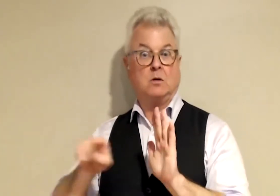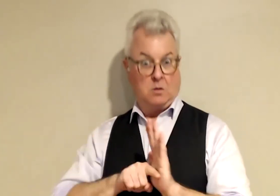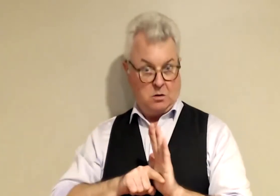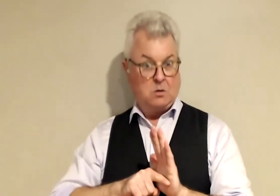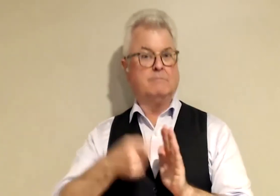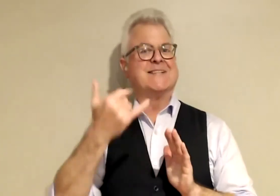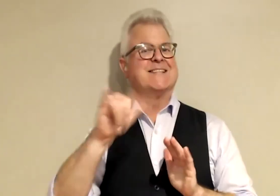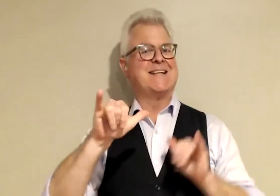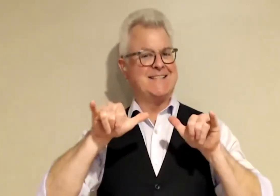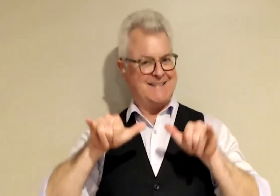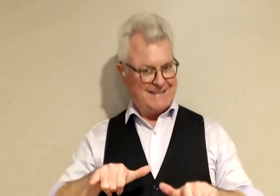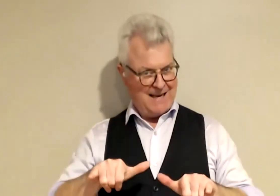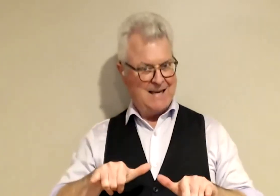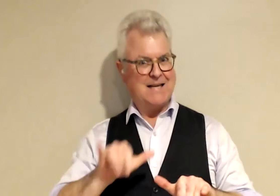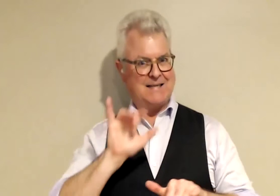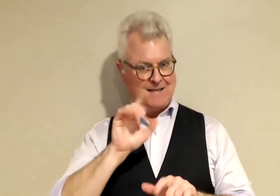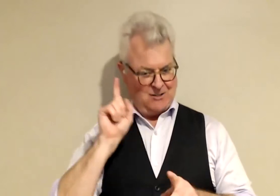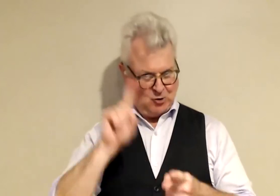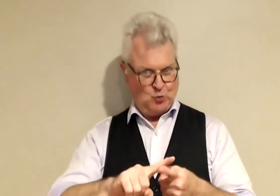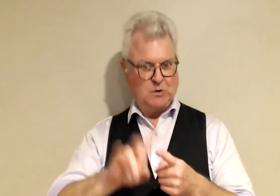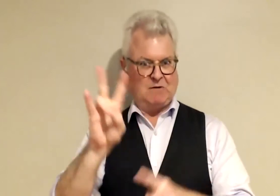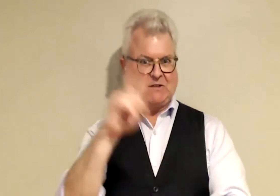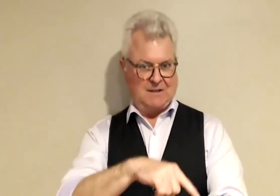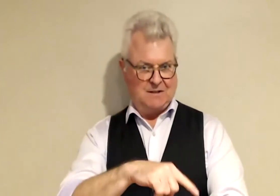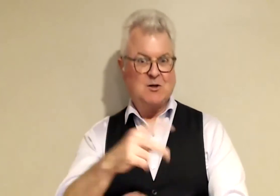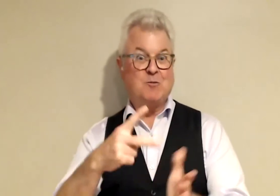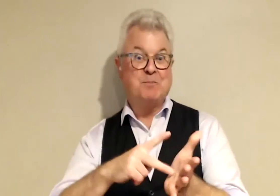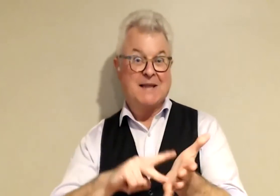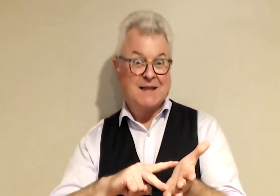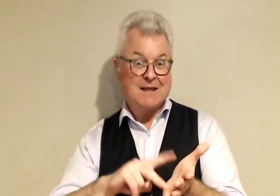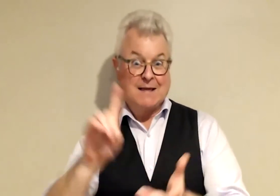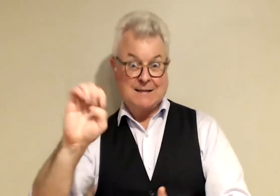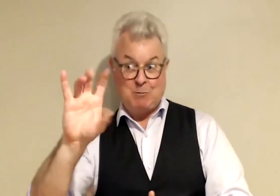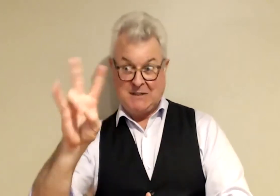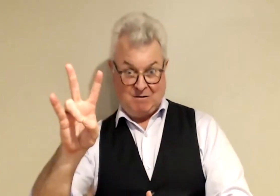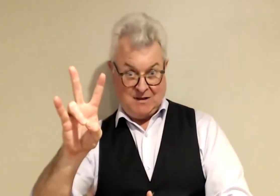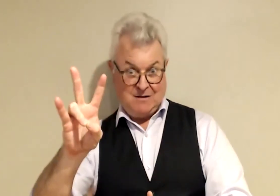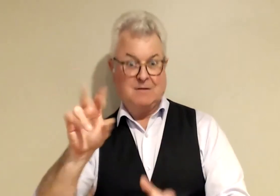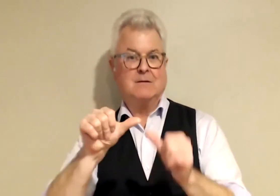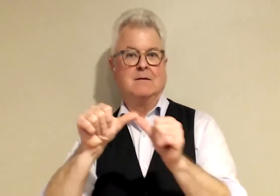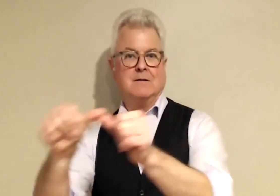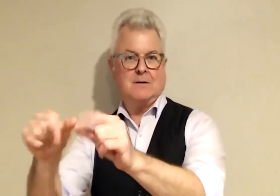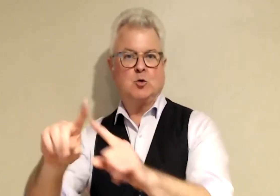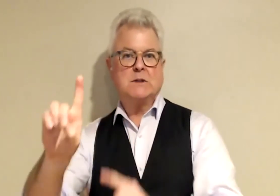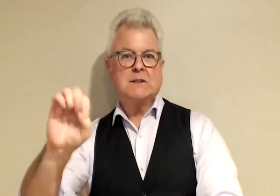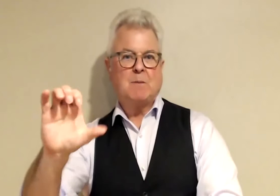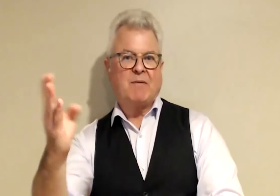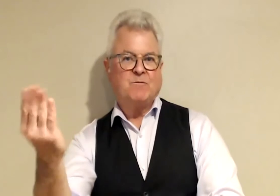If you show that you are negative, then you can stay for the 7 days, complete your 7 days of